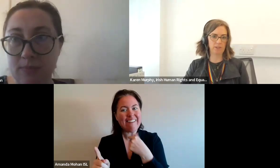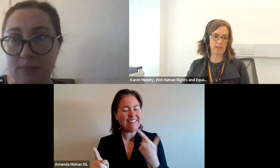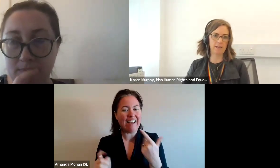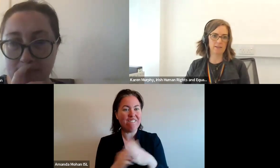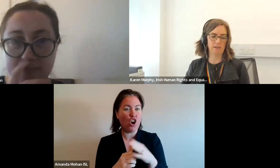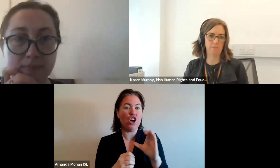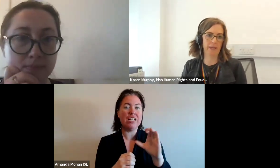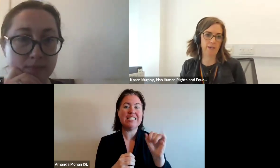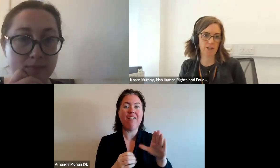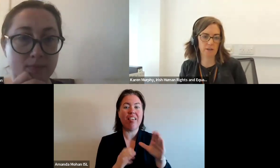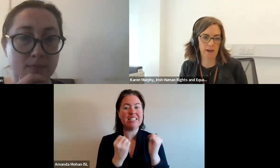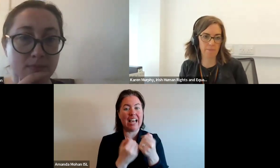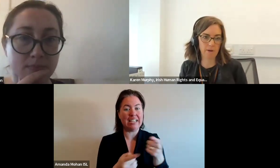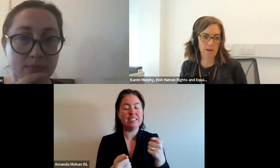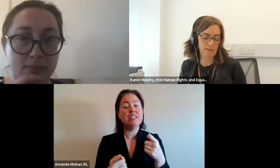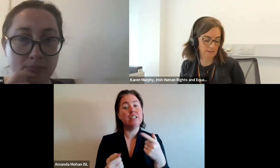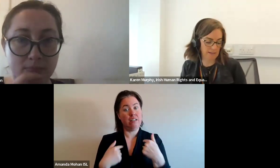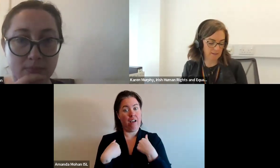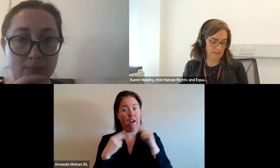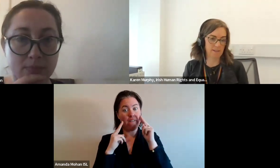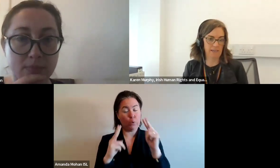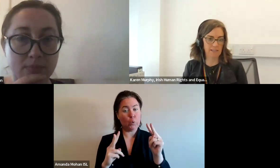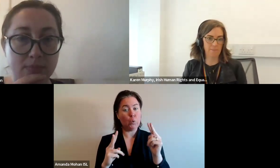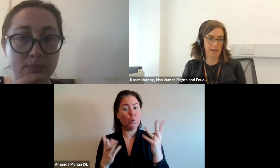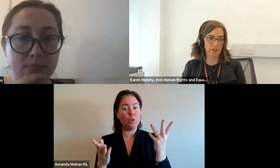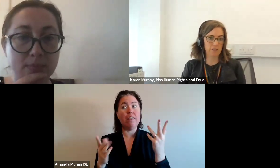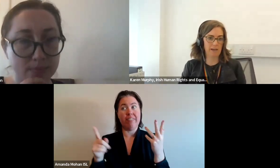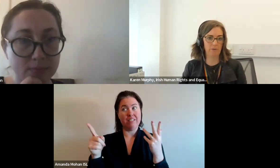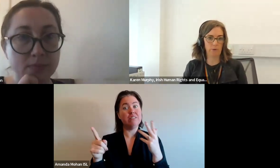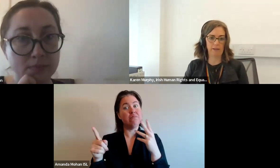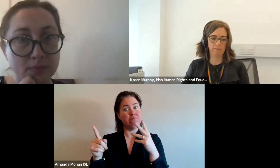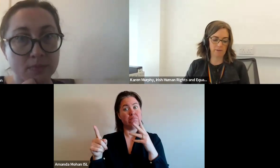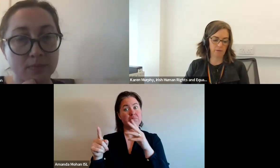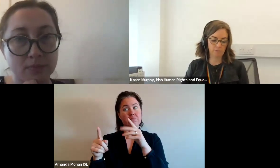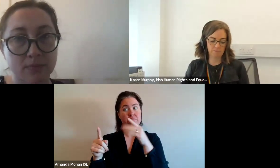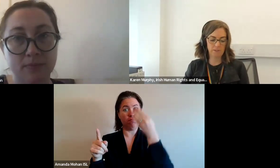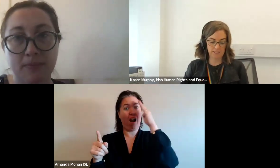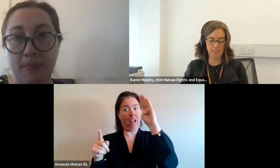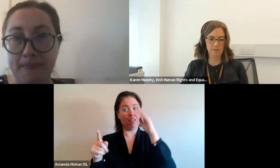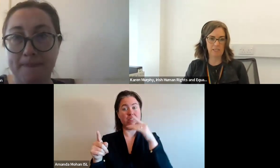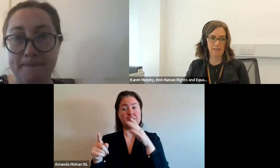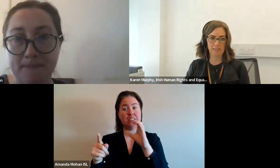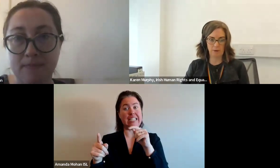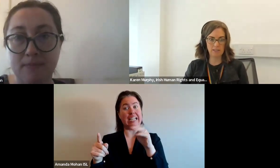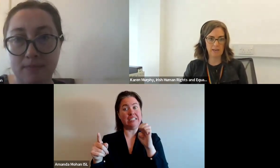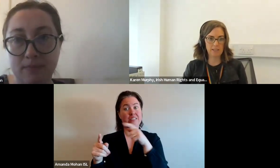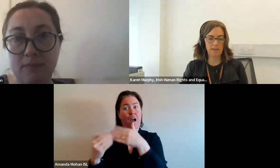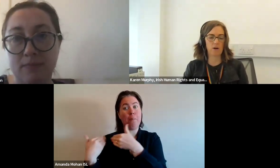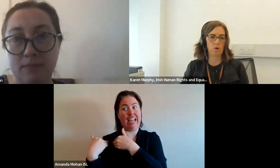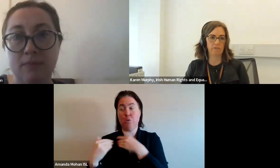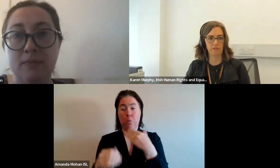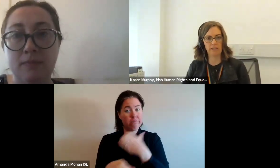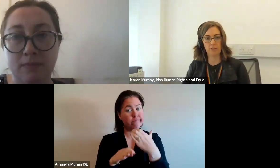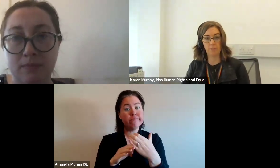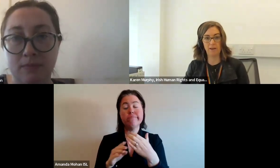our view that that is an obligation, that's a state's obligation, and we, continuously express that